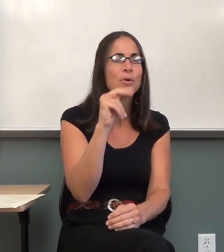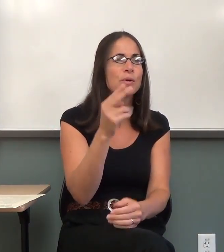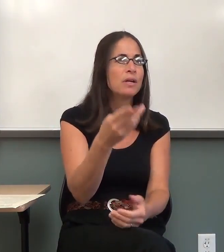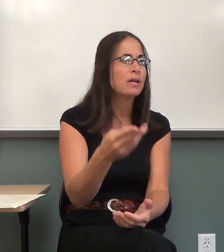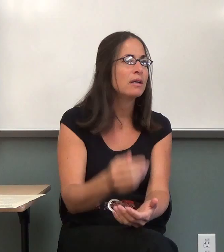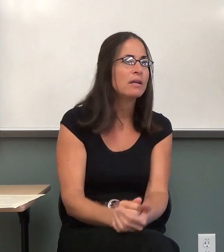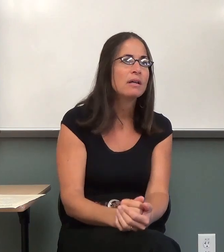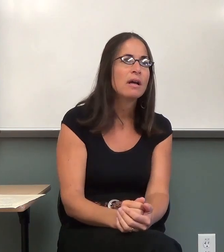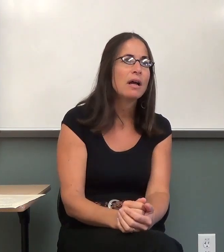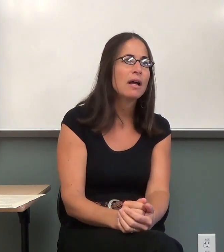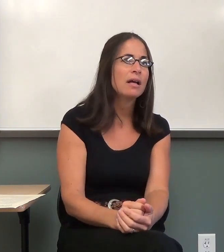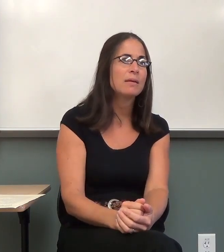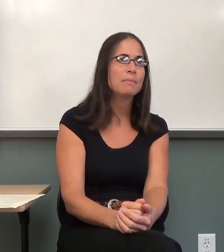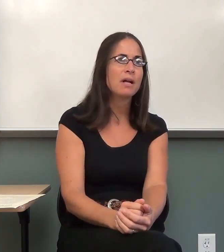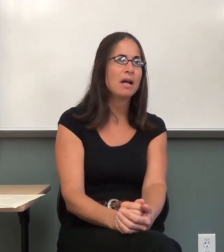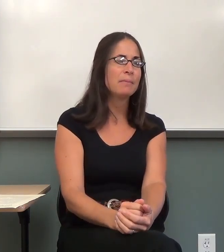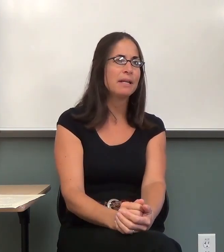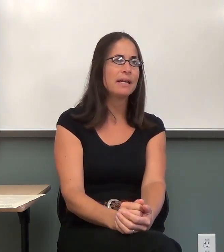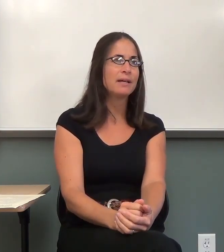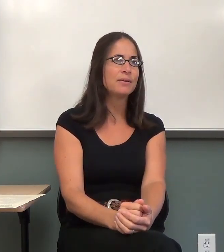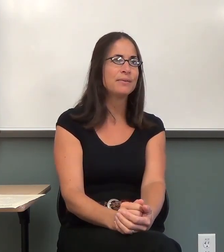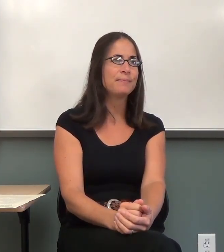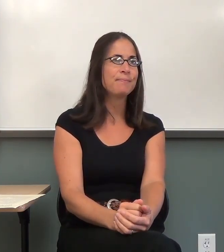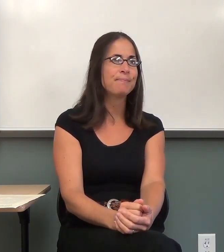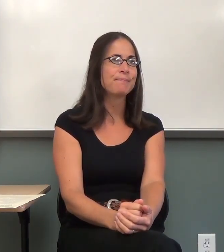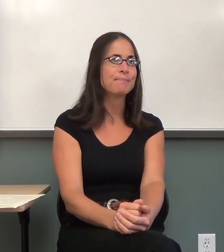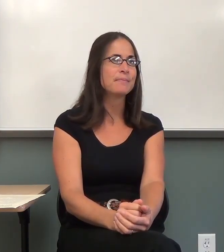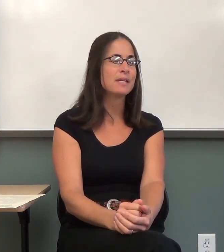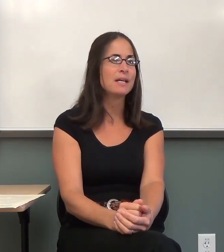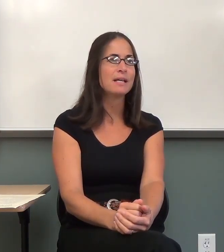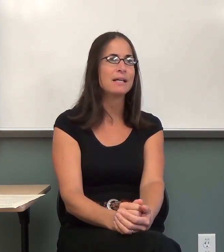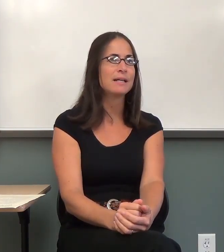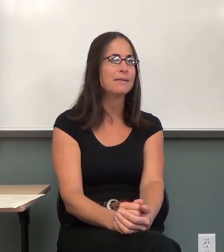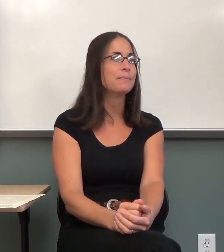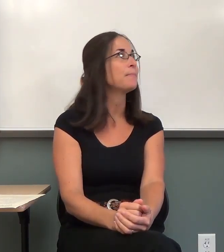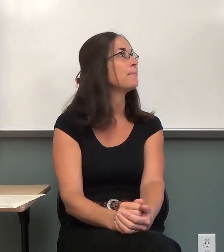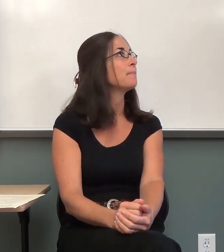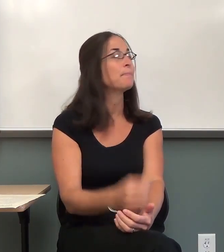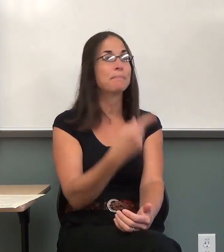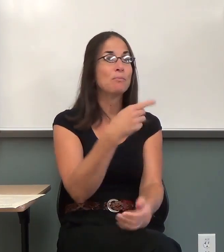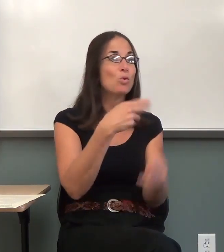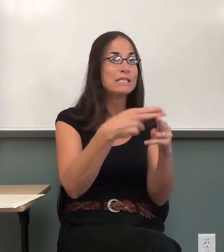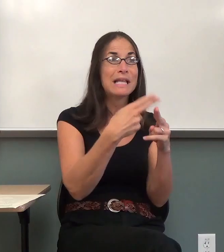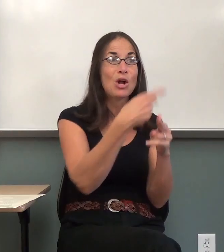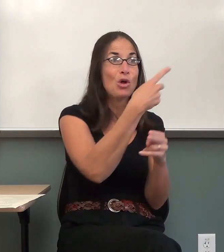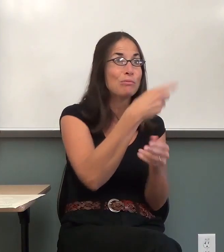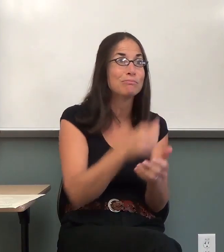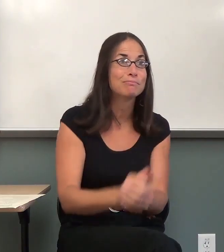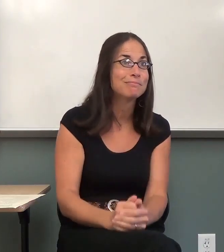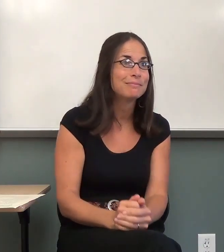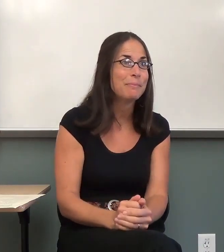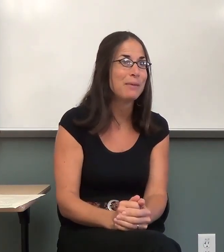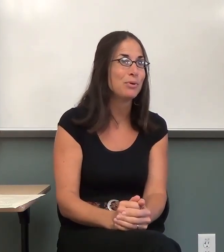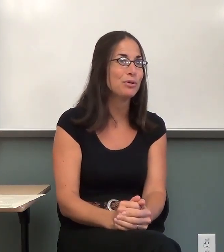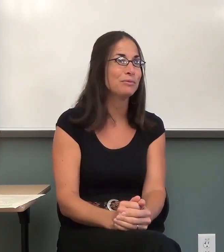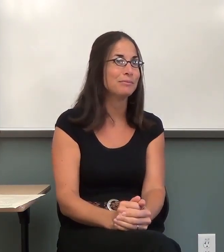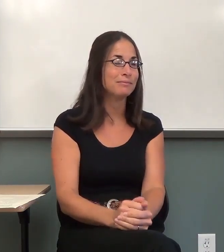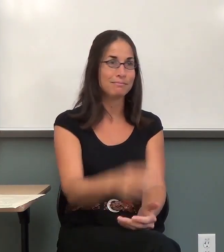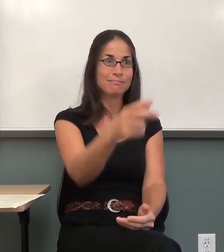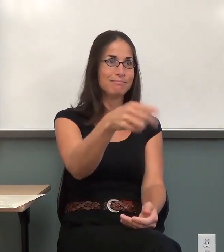Common noun. Common noun. Paper? Paper, there you go,